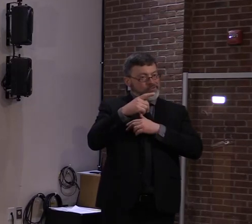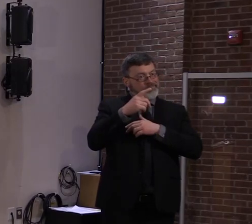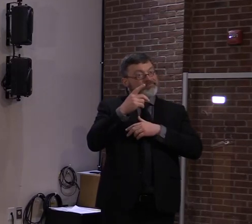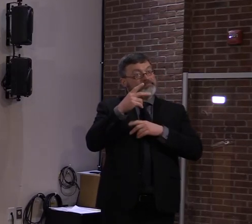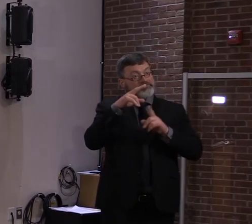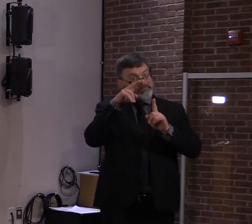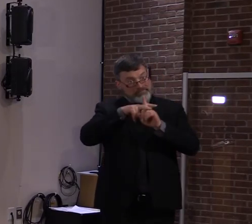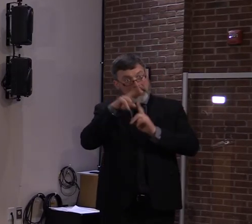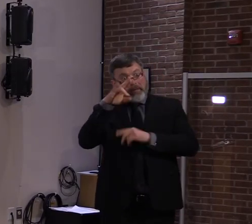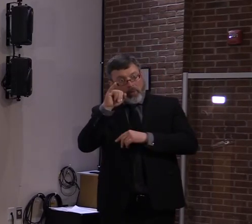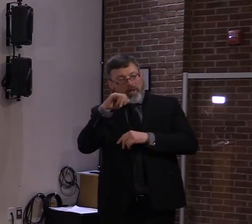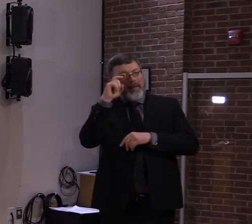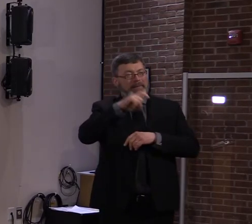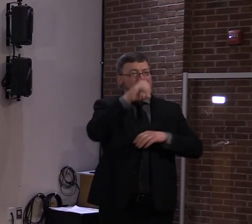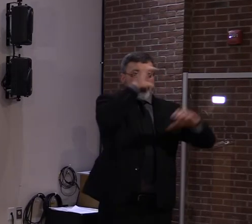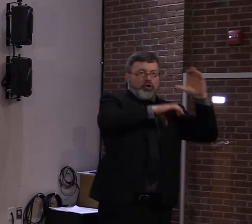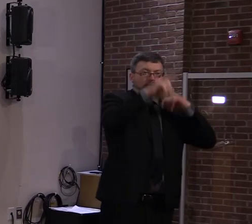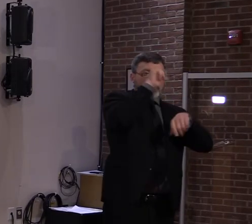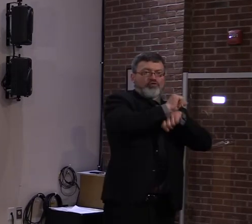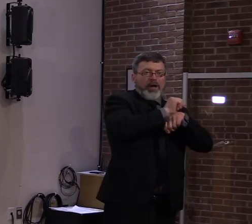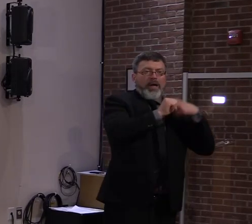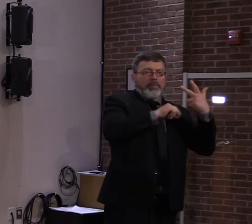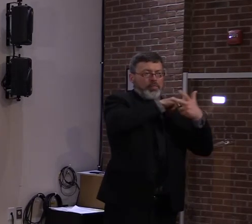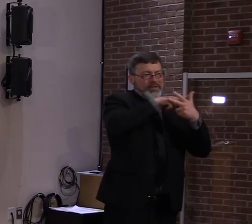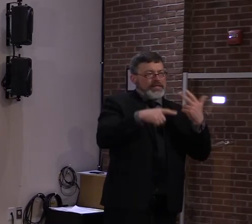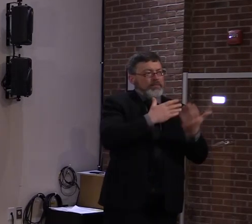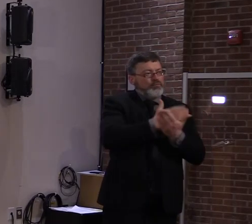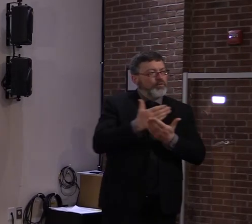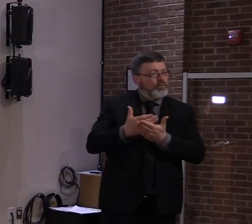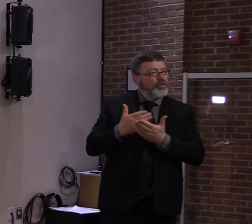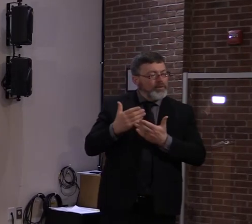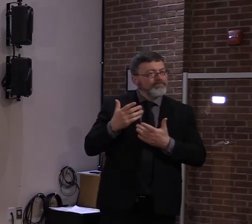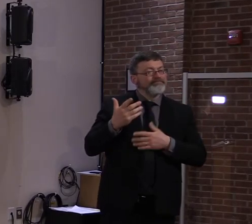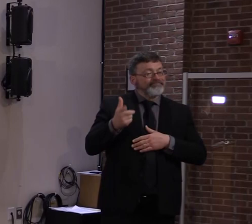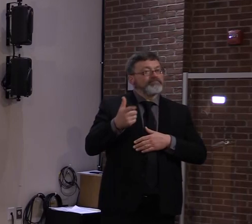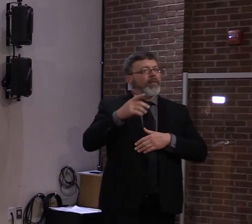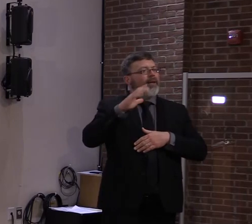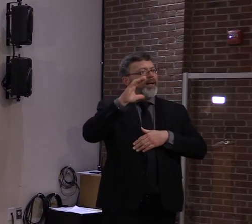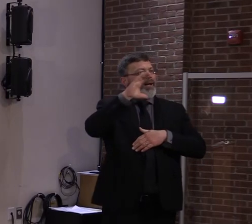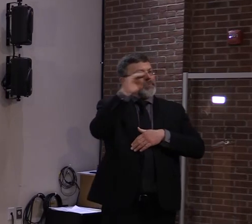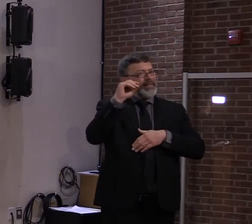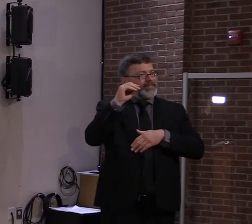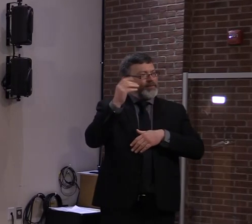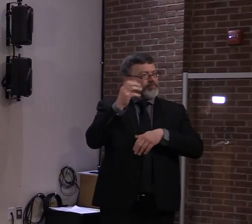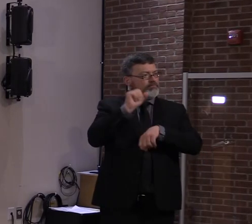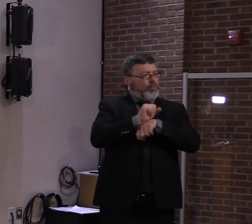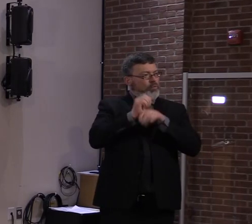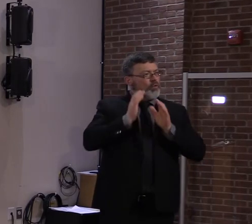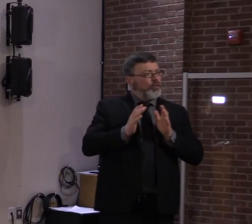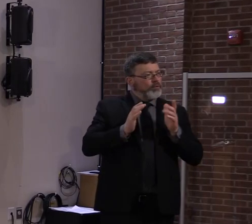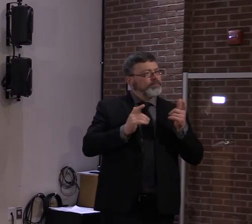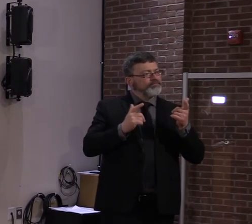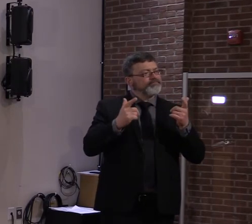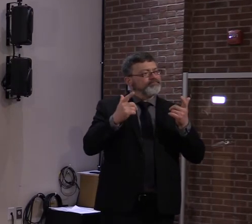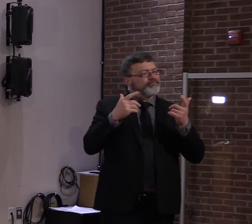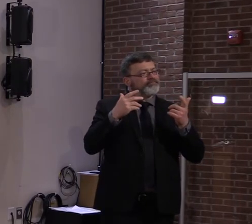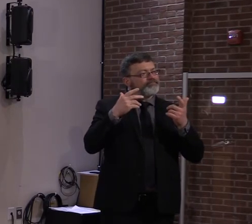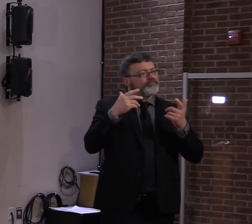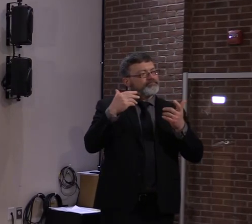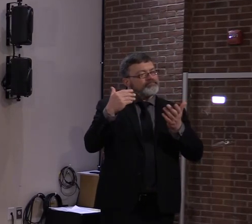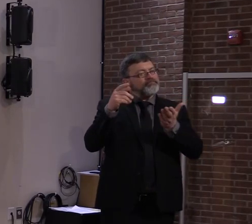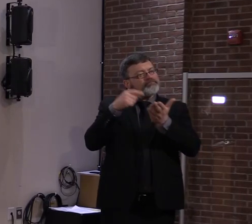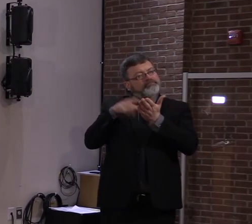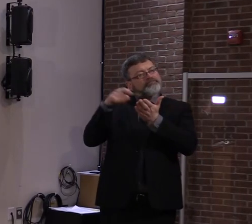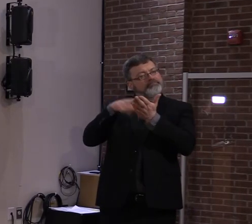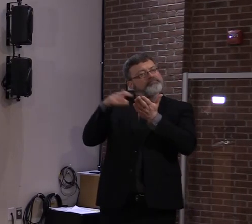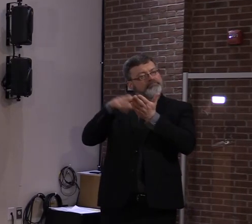Some of these employers, many of them have contributed to the UI Trust Fund for years. They're concerned that money